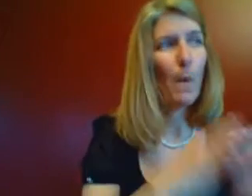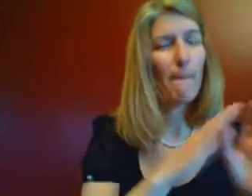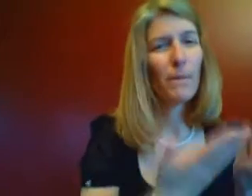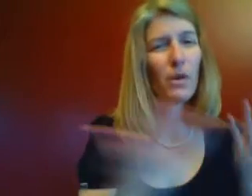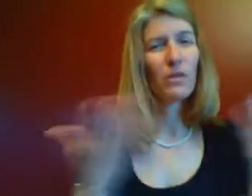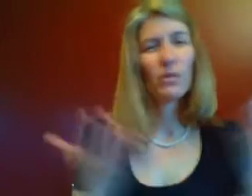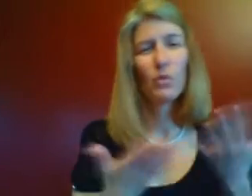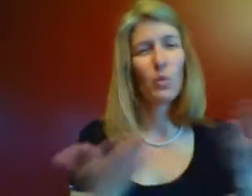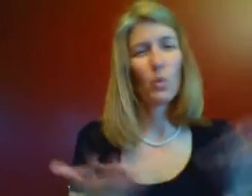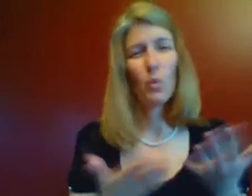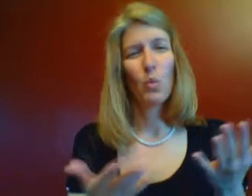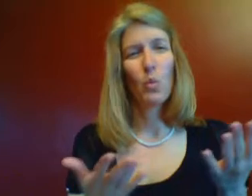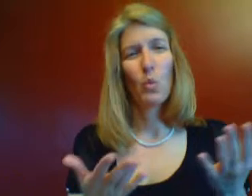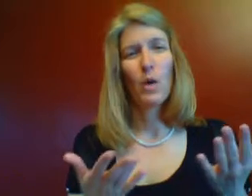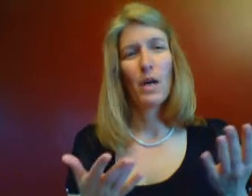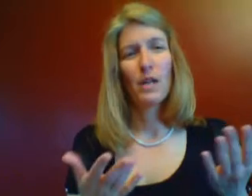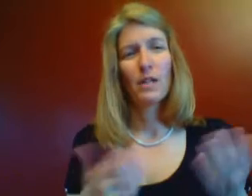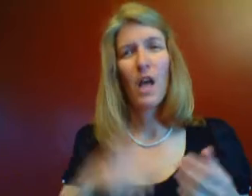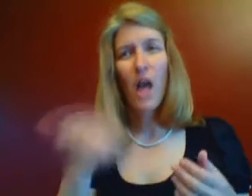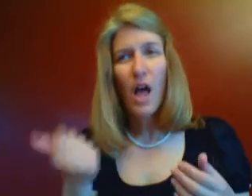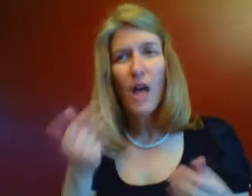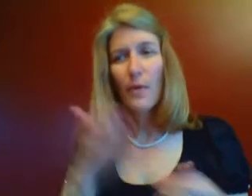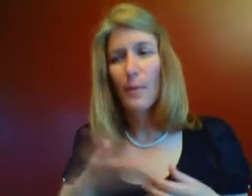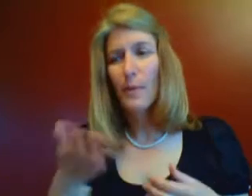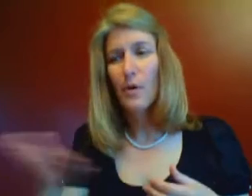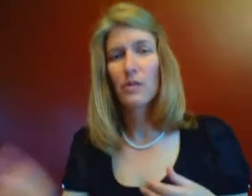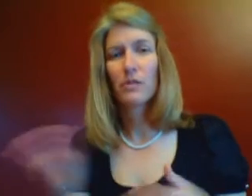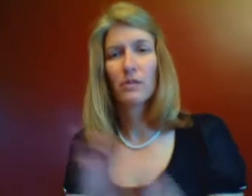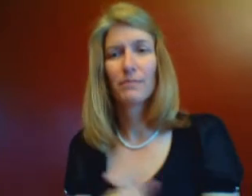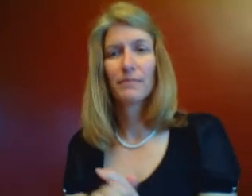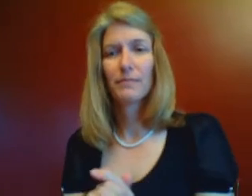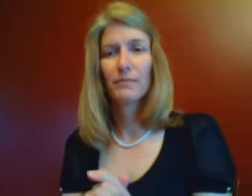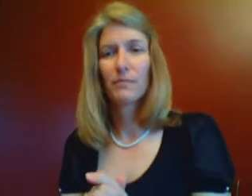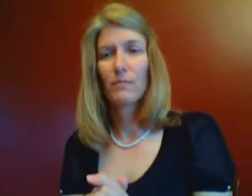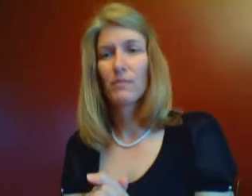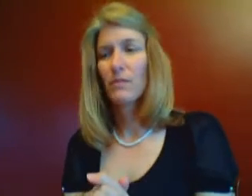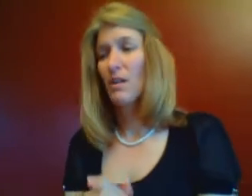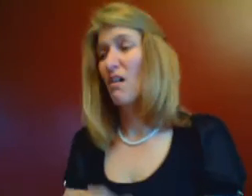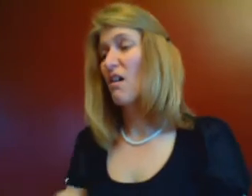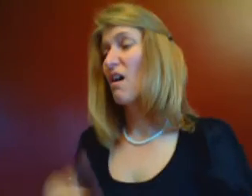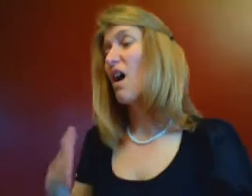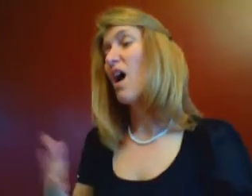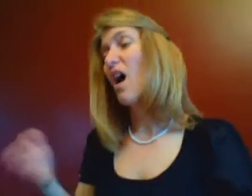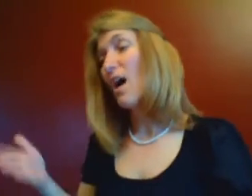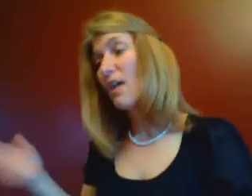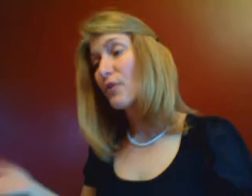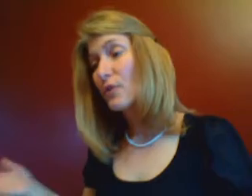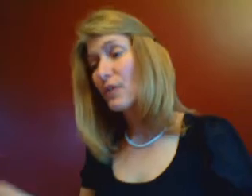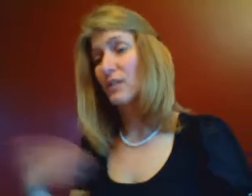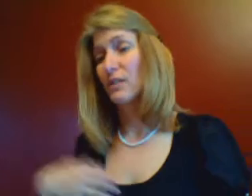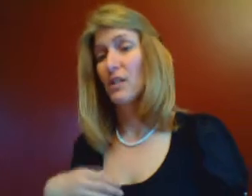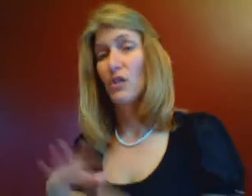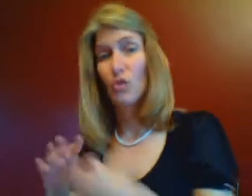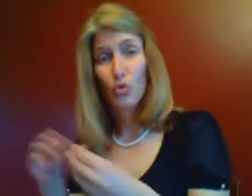That there was other things in the story because you only read the